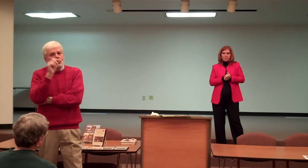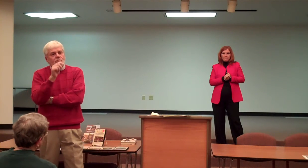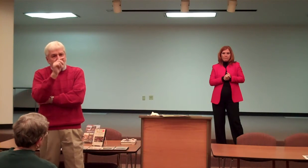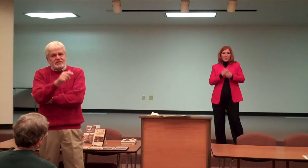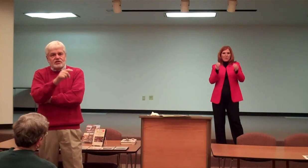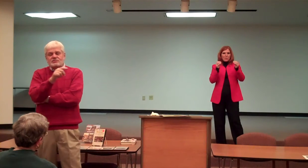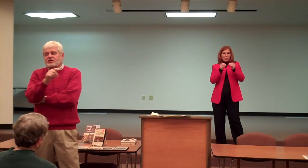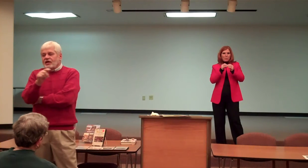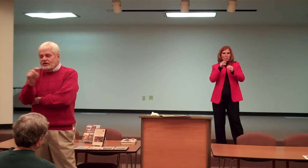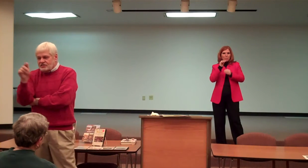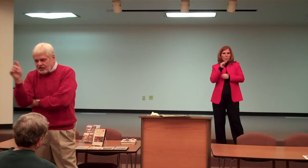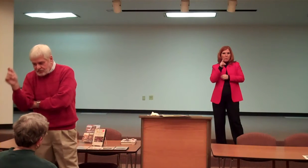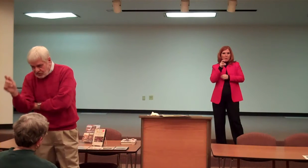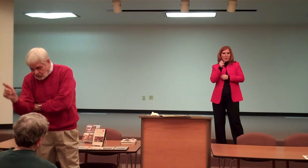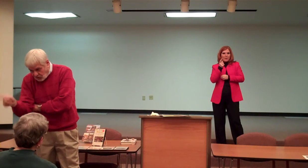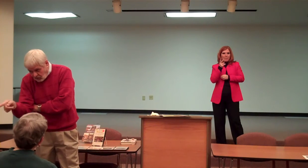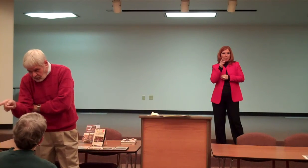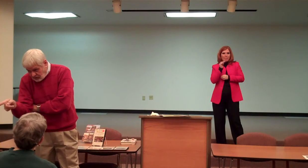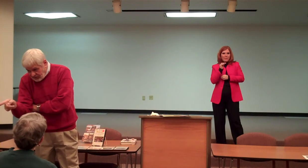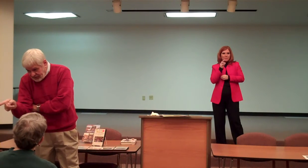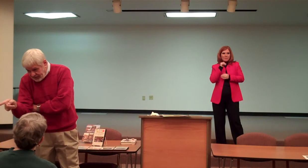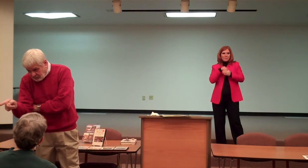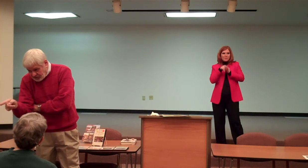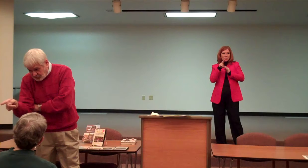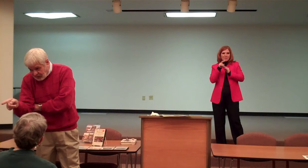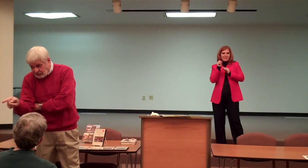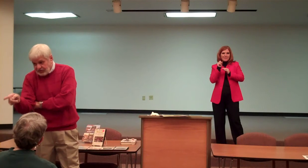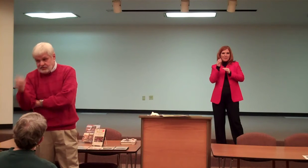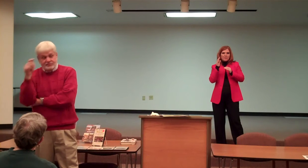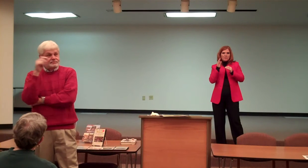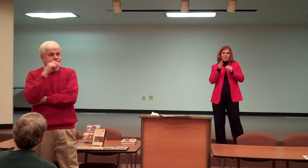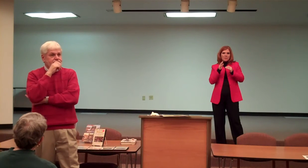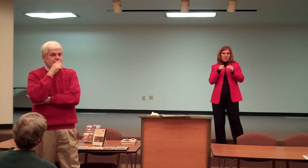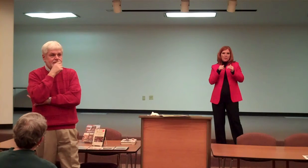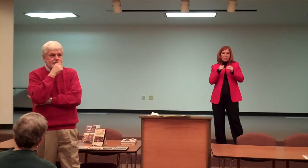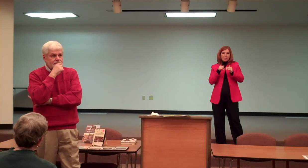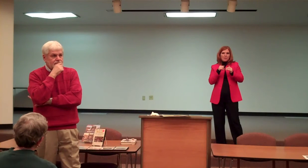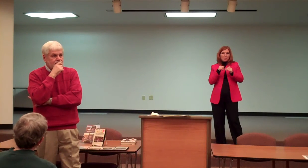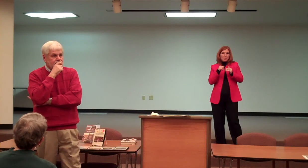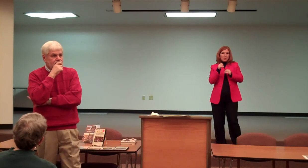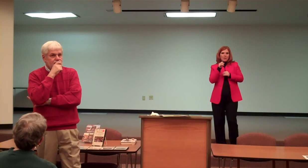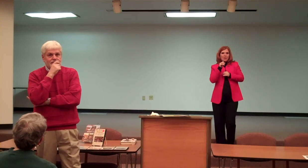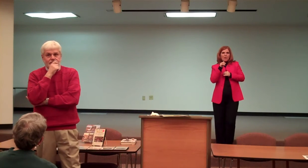There are more Muslims in the United States than there are Episcopalians.